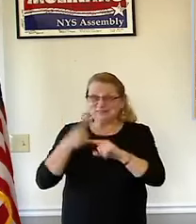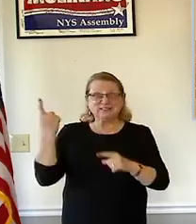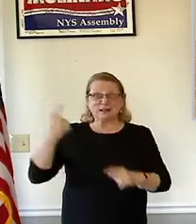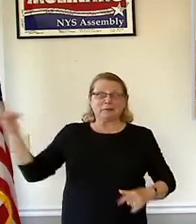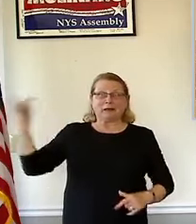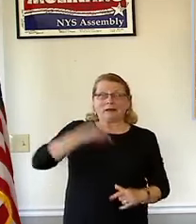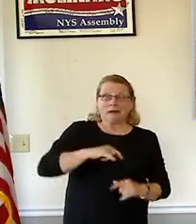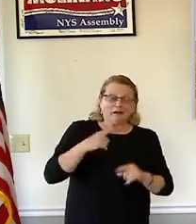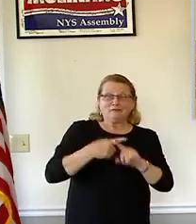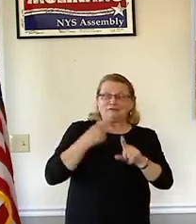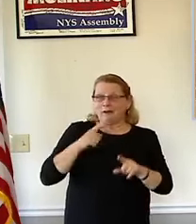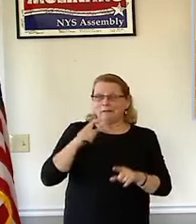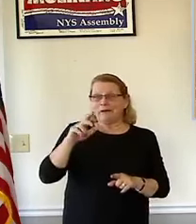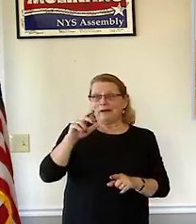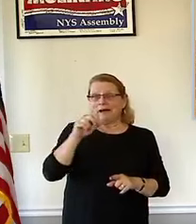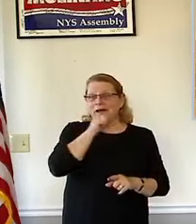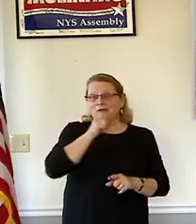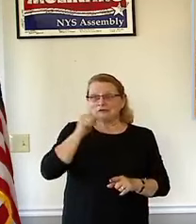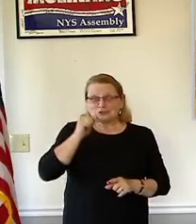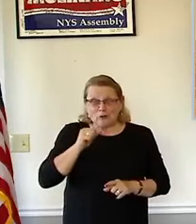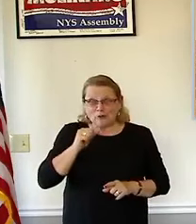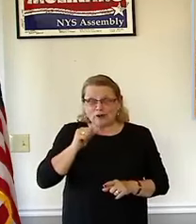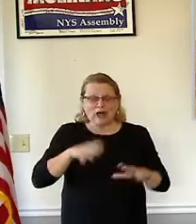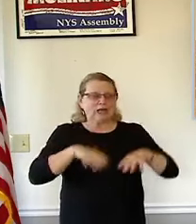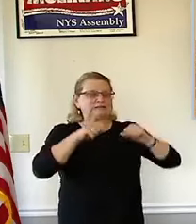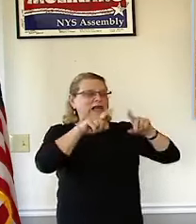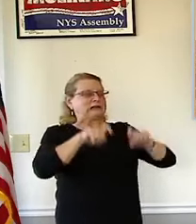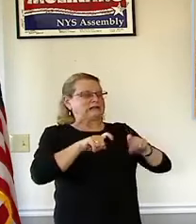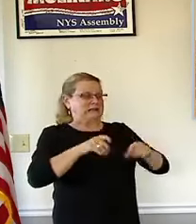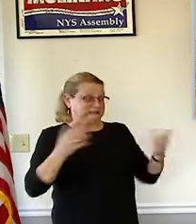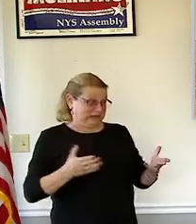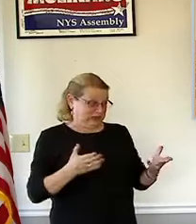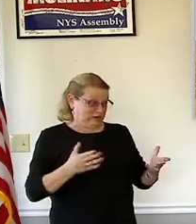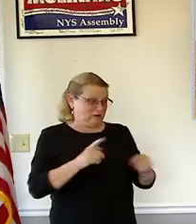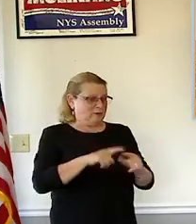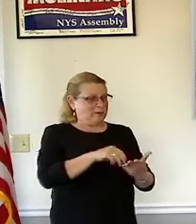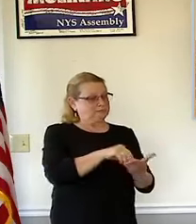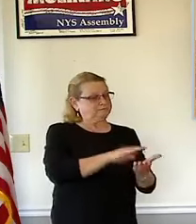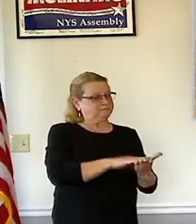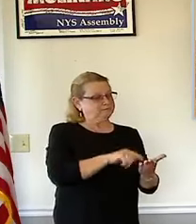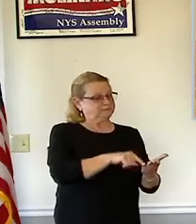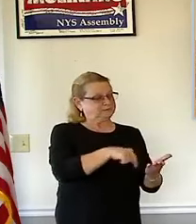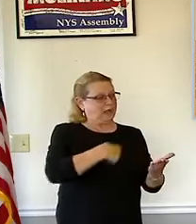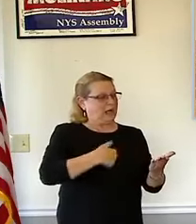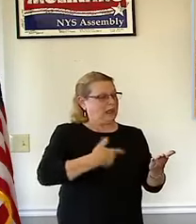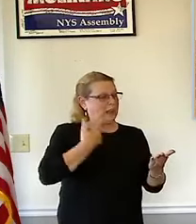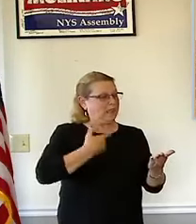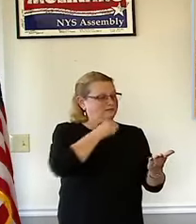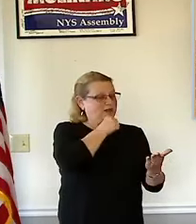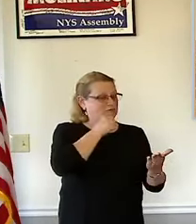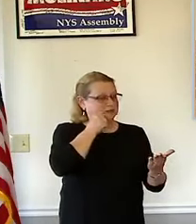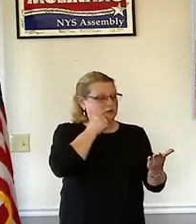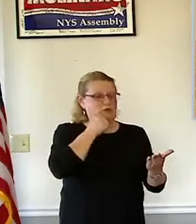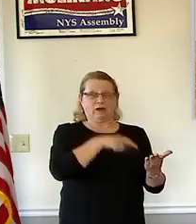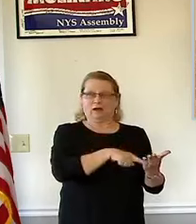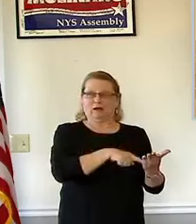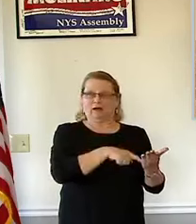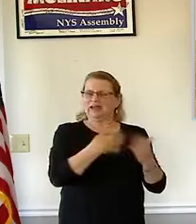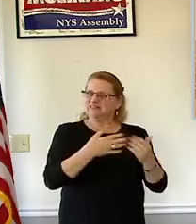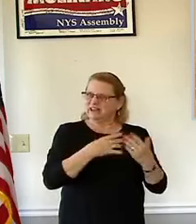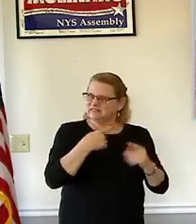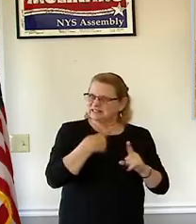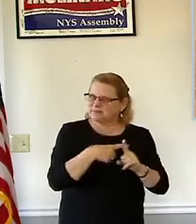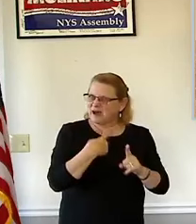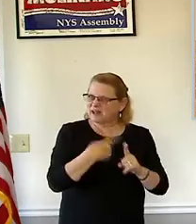you take a test here in Dutchess, you claim your residence is Arizona, that test won't even if it were positive,